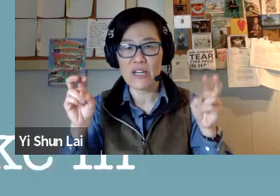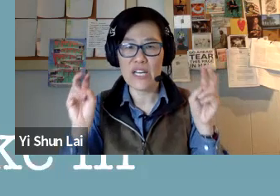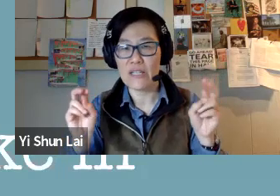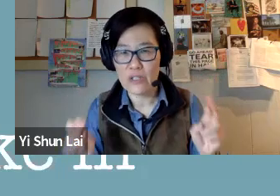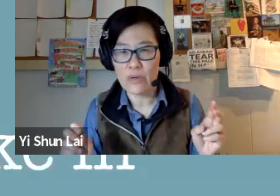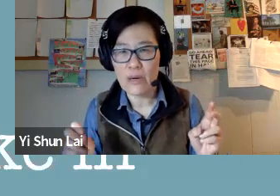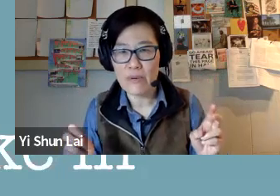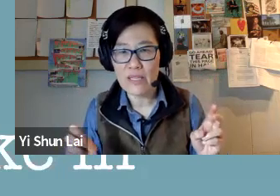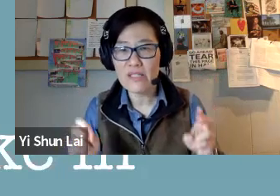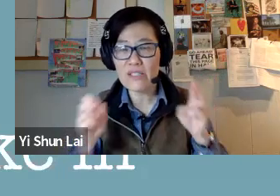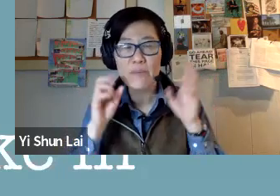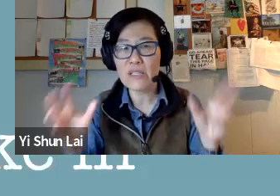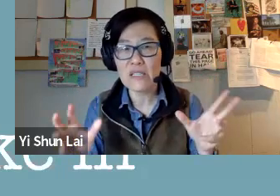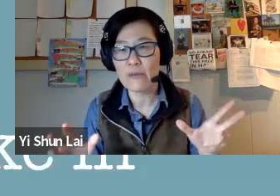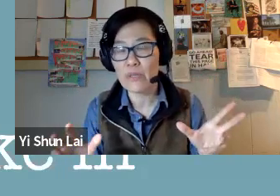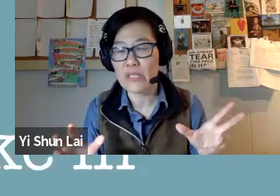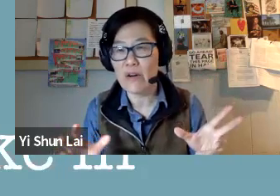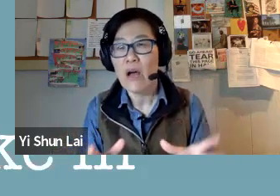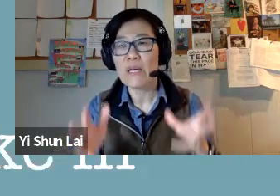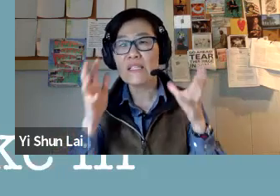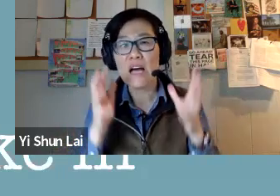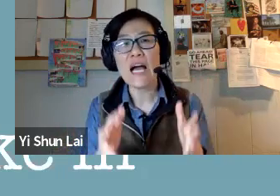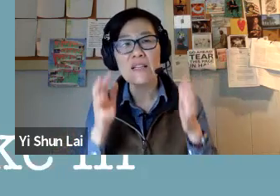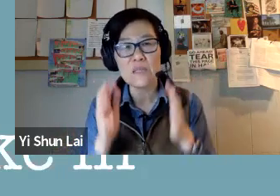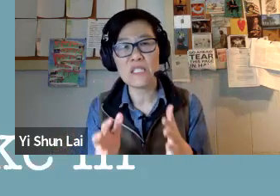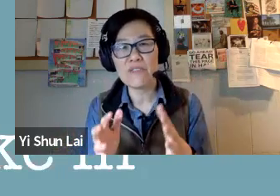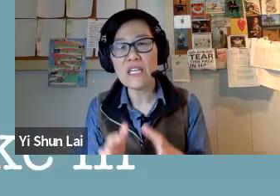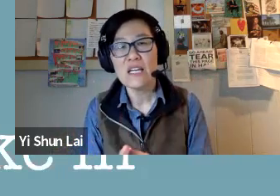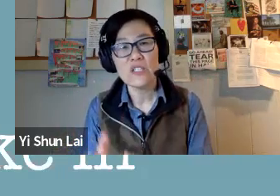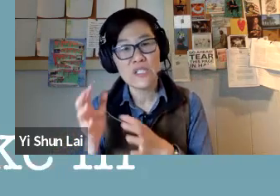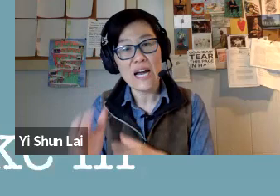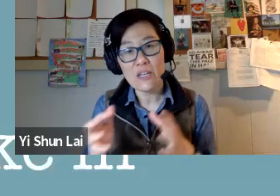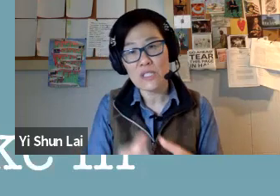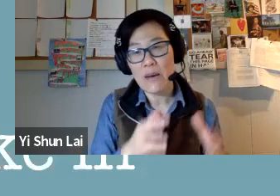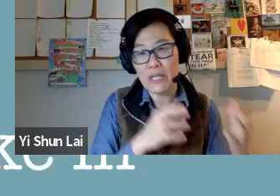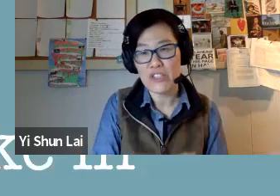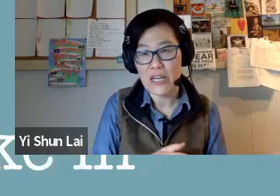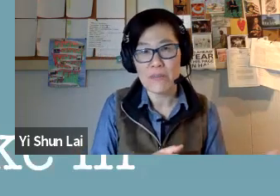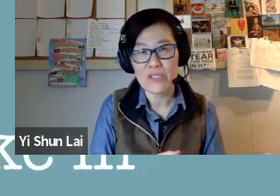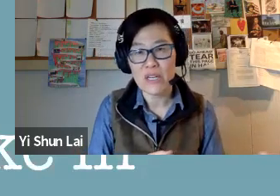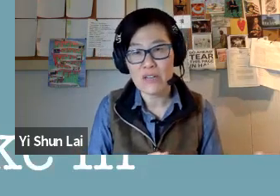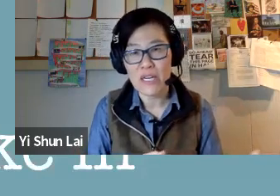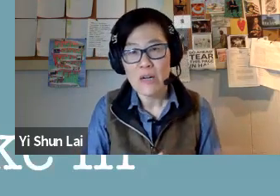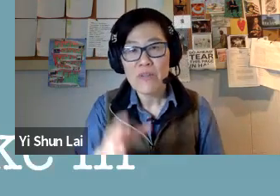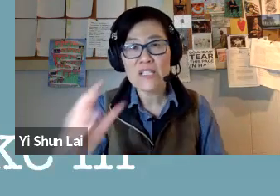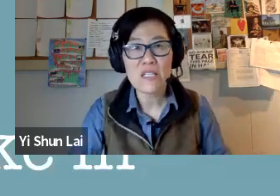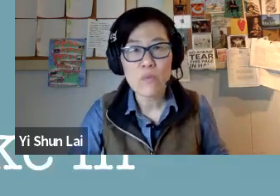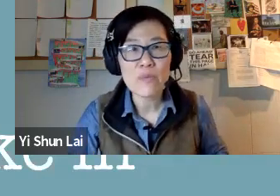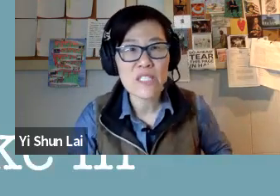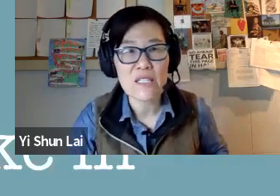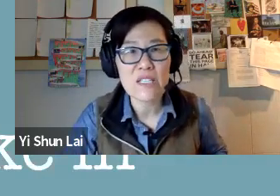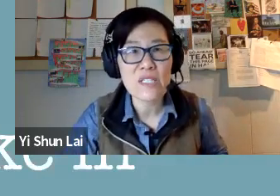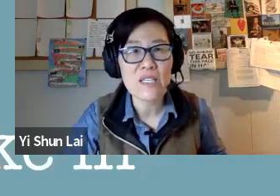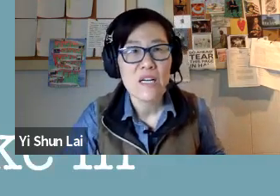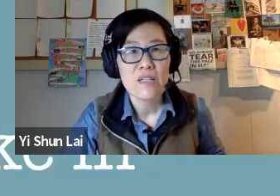the Beanstalk, Jack needs to grow up, right? This is a completely different book now, but it is highly specific to exactly what's happening in the Jack and the Beanstalk, right? This is where